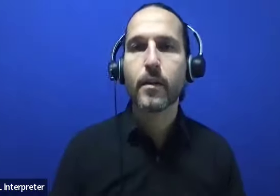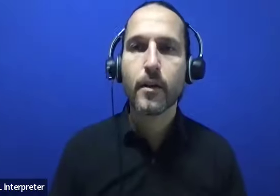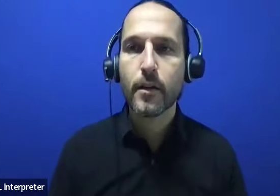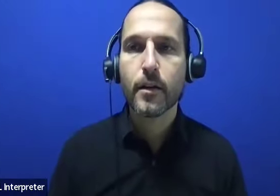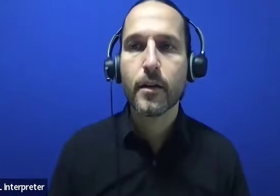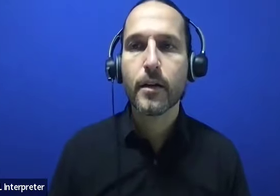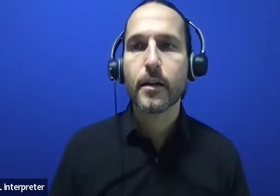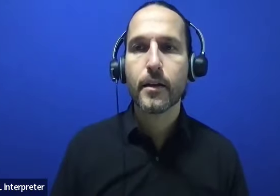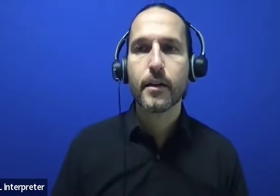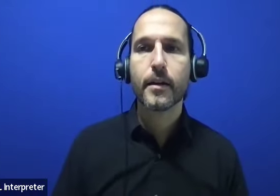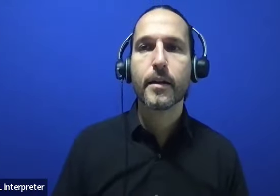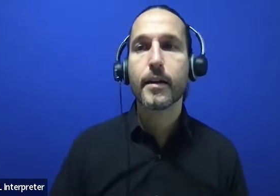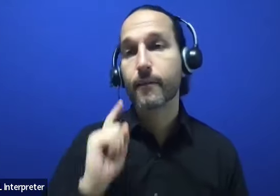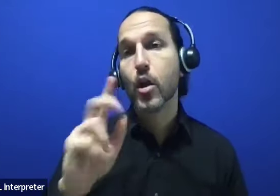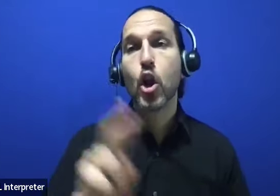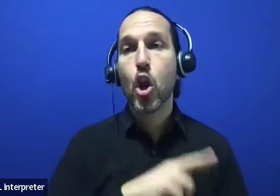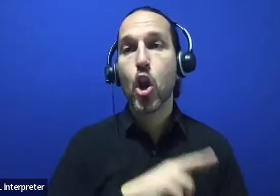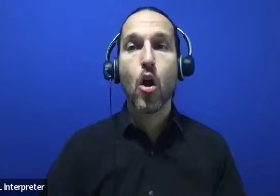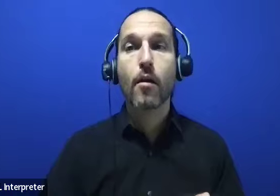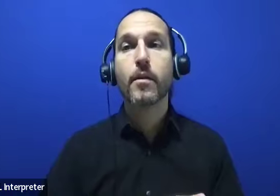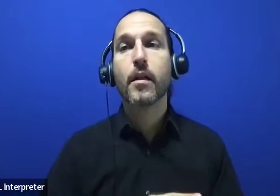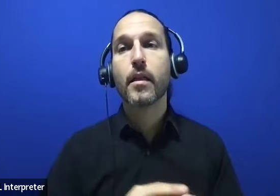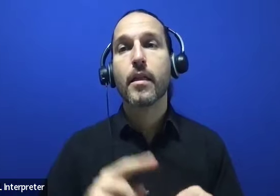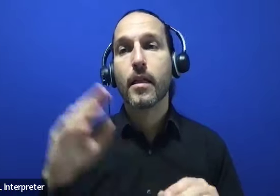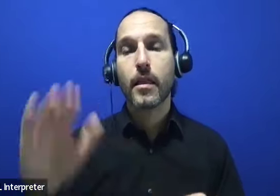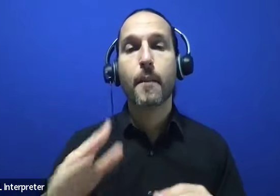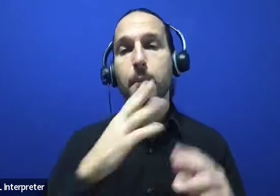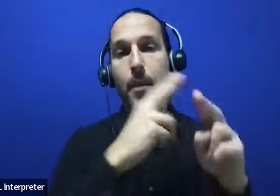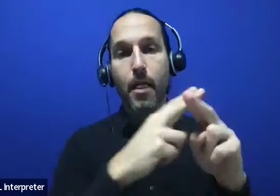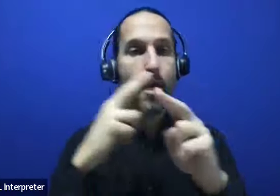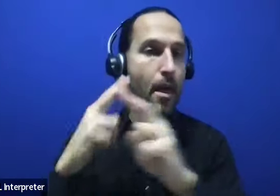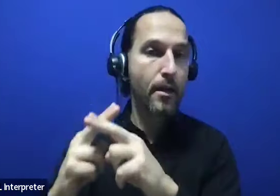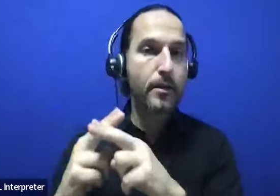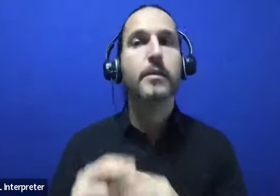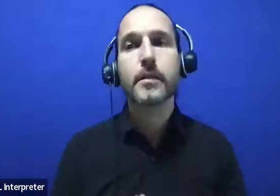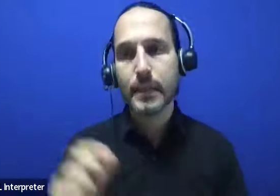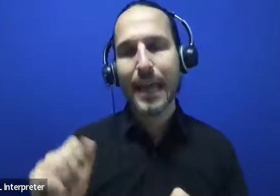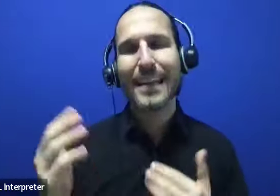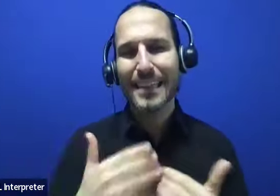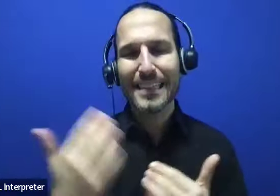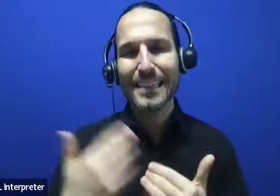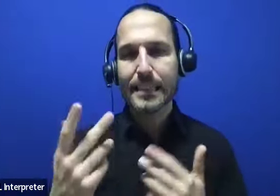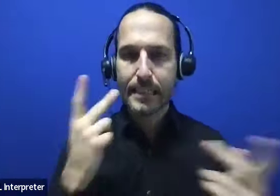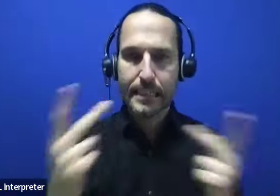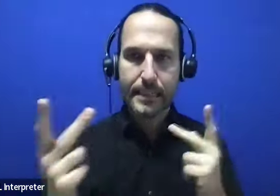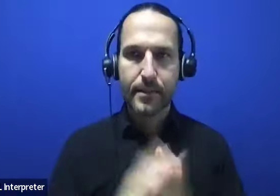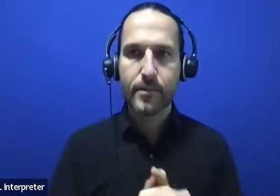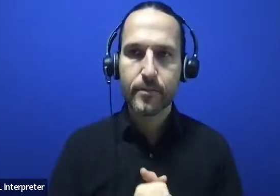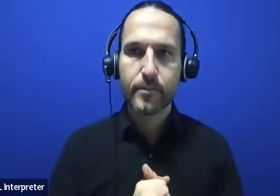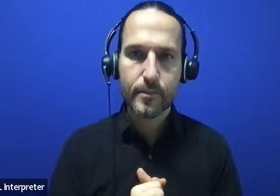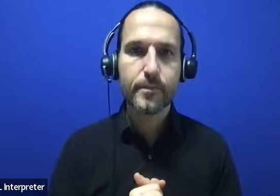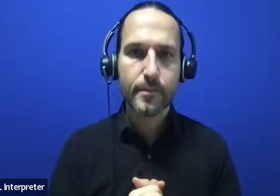in a normal position, my whole upper visual field is blocked, and that's where a lot of our vision really is used.